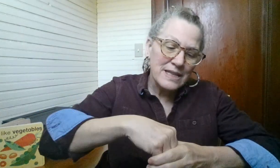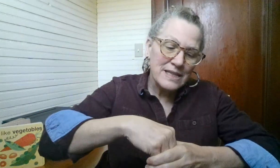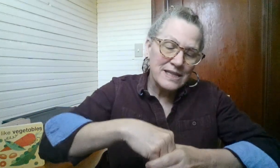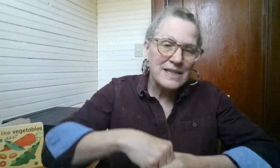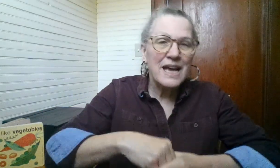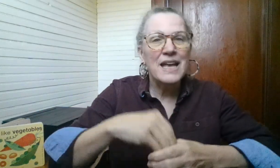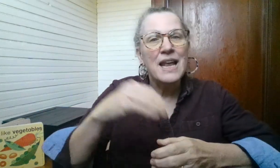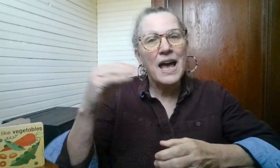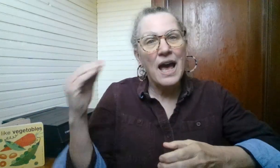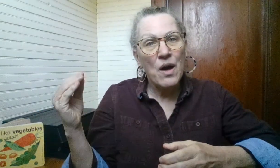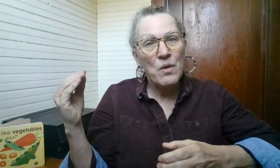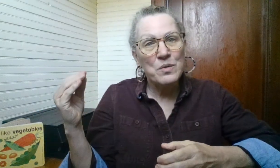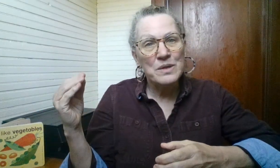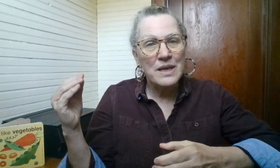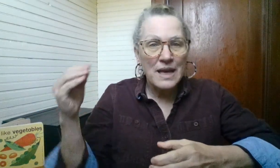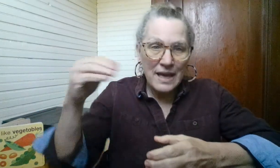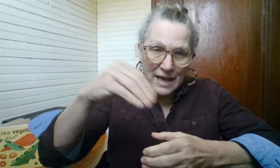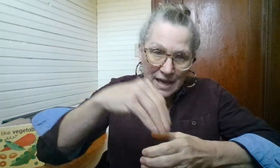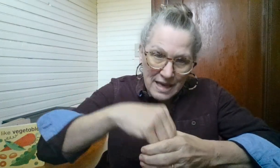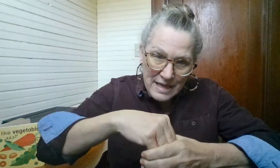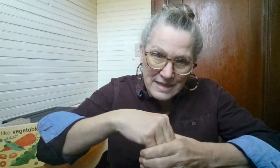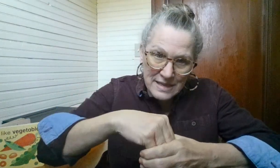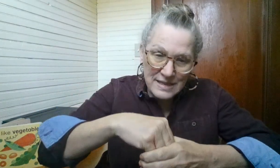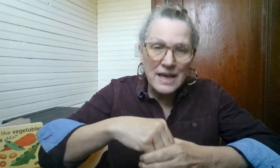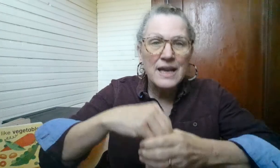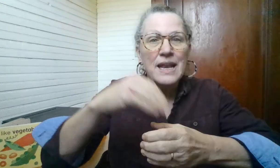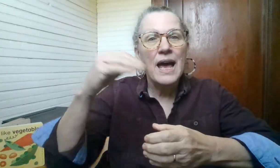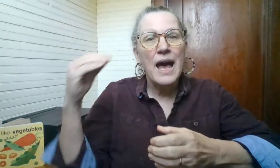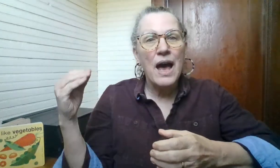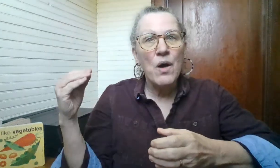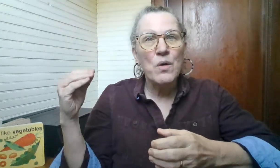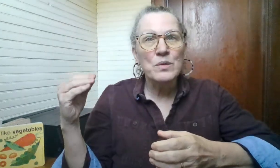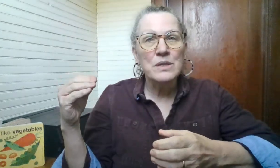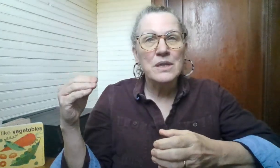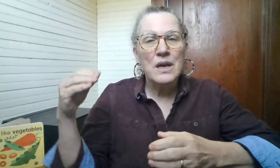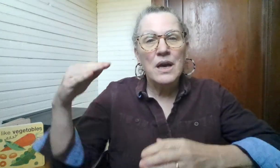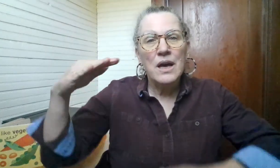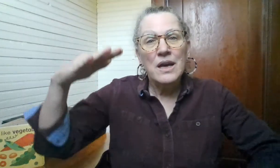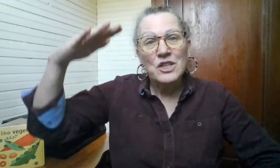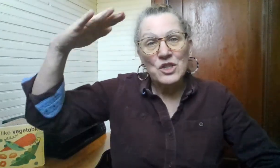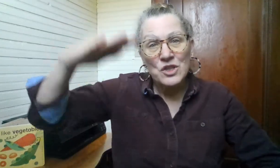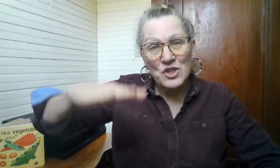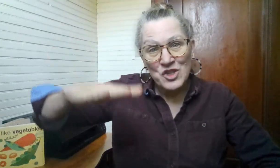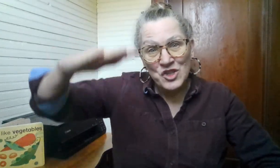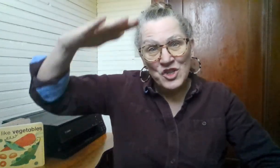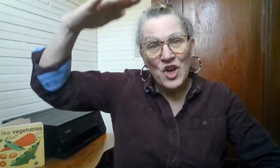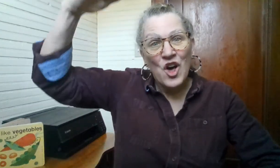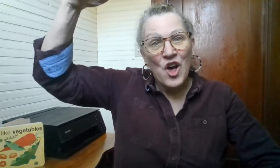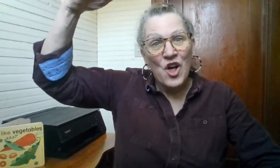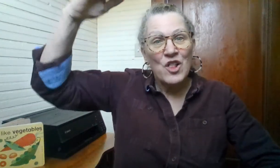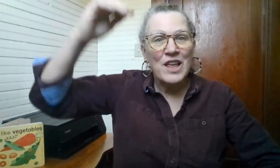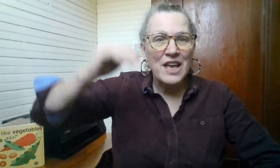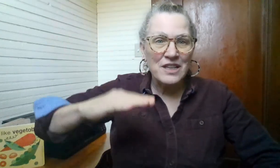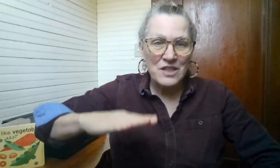inside and out, inside and out, tall and